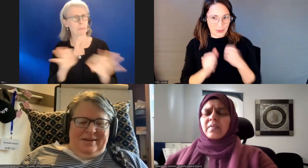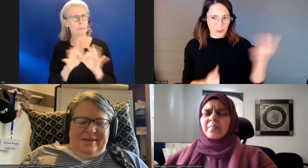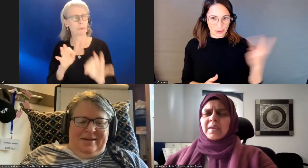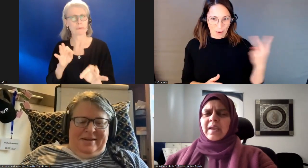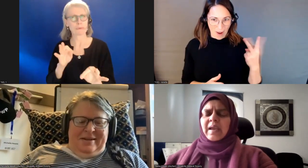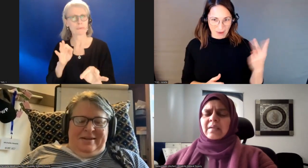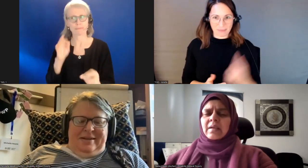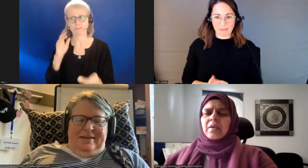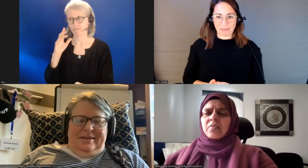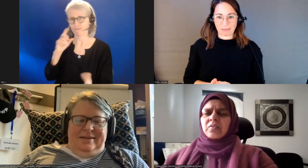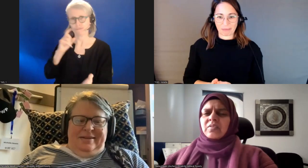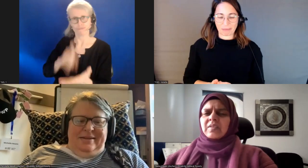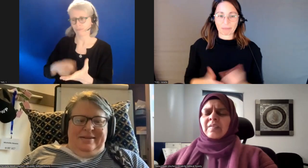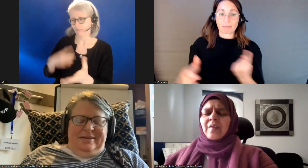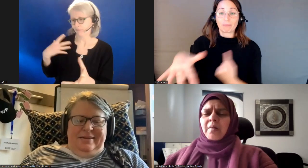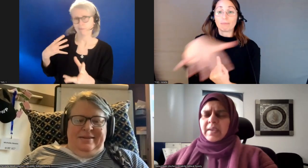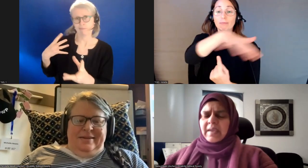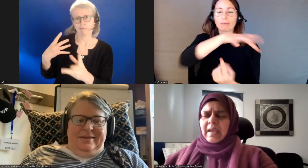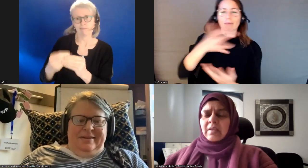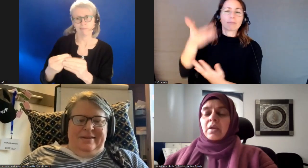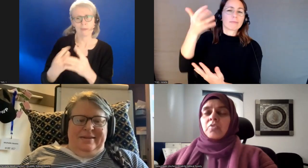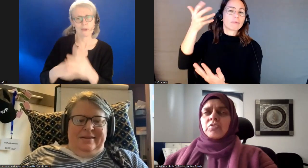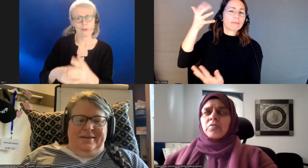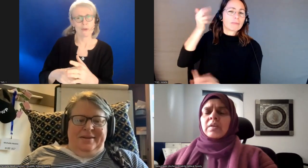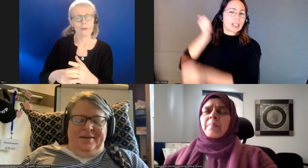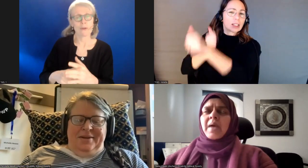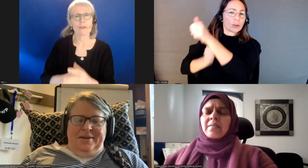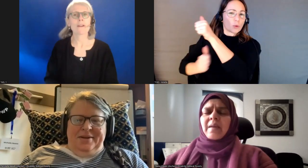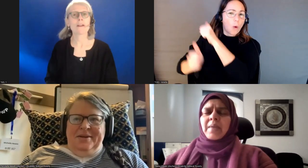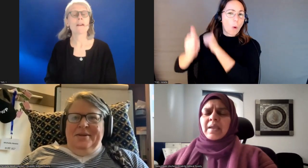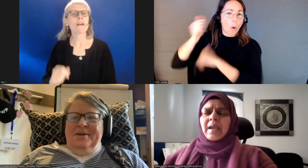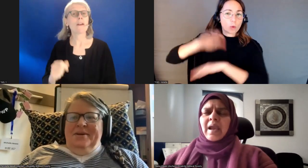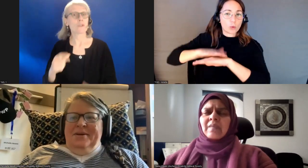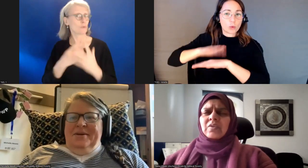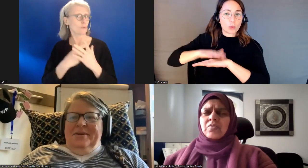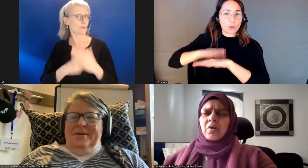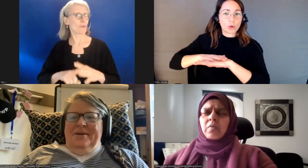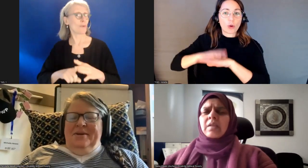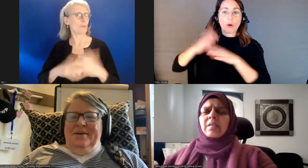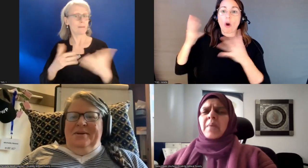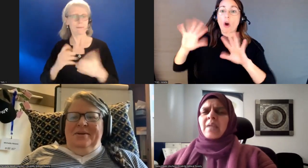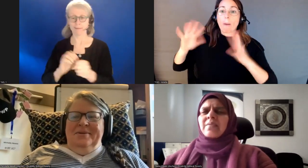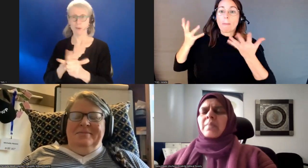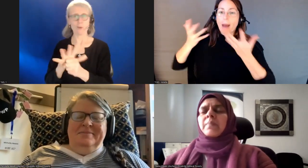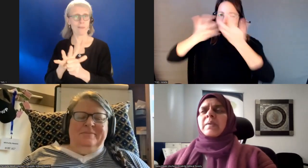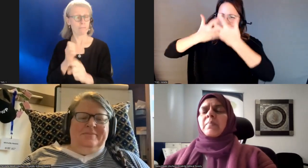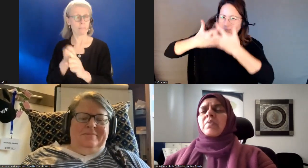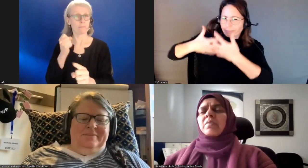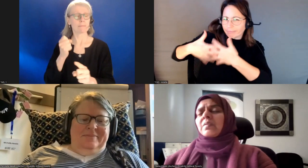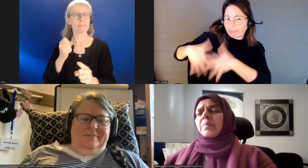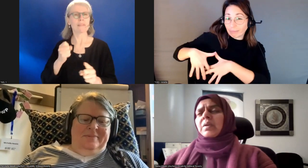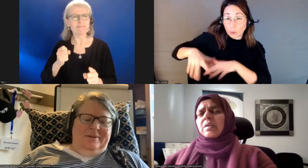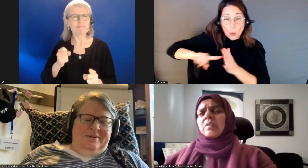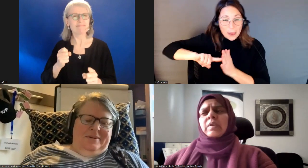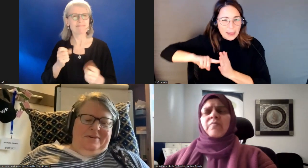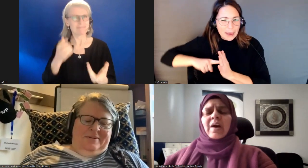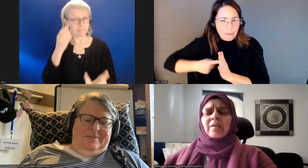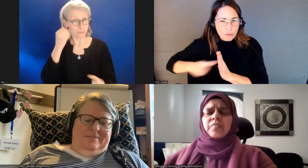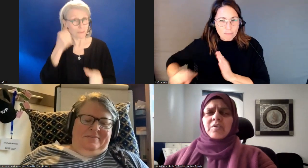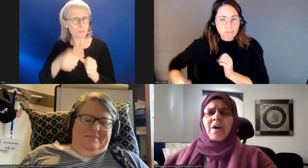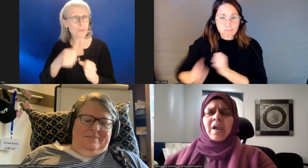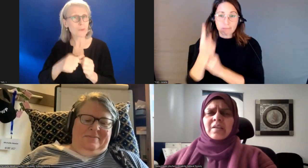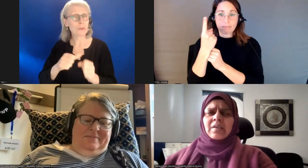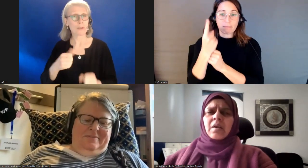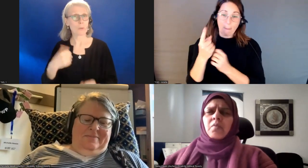all of this began. So this all began during the pandemic. As you know, in the pandemic, people with disabilities, we